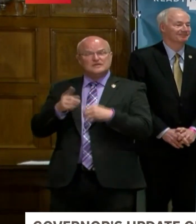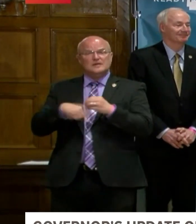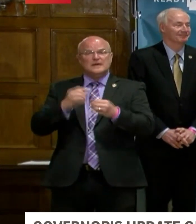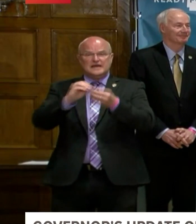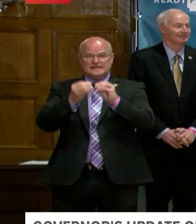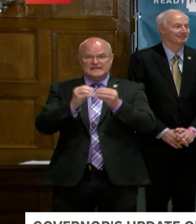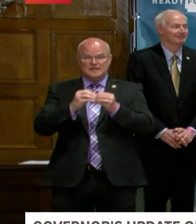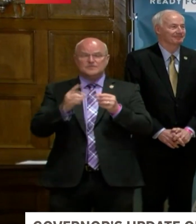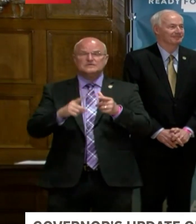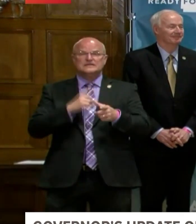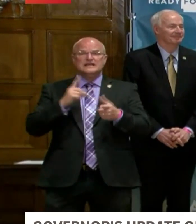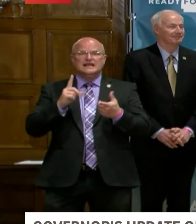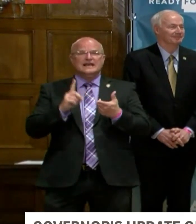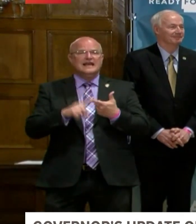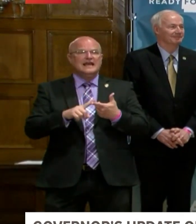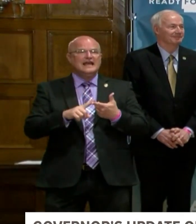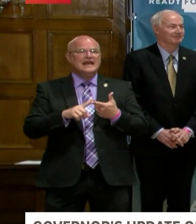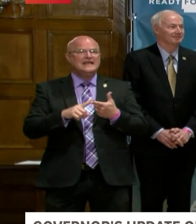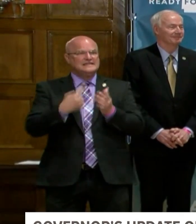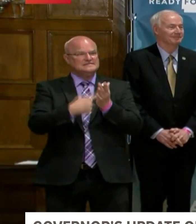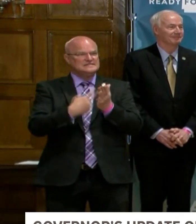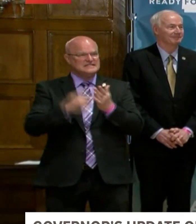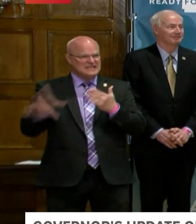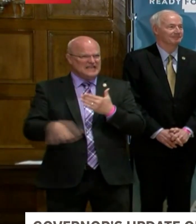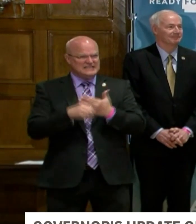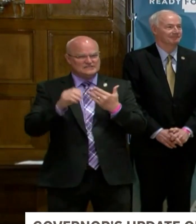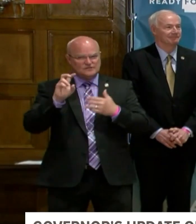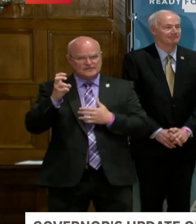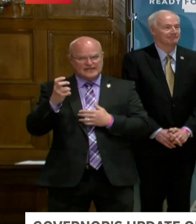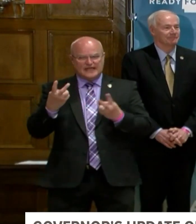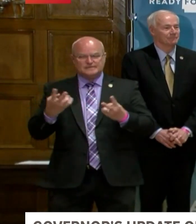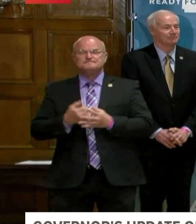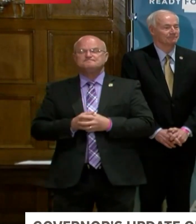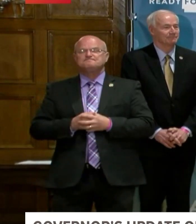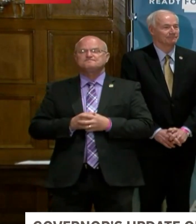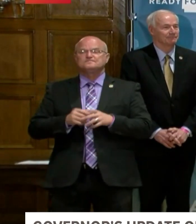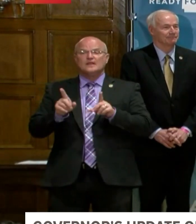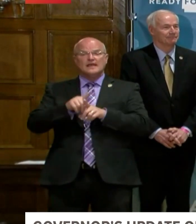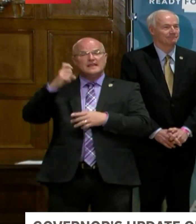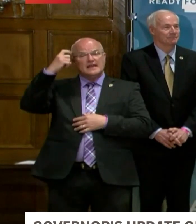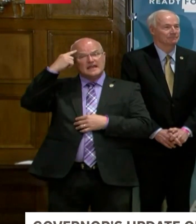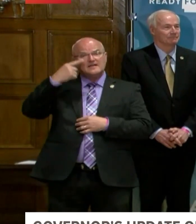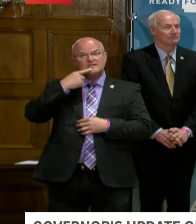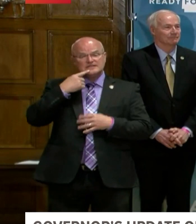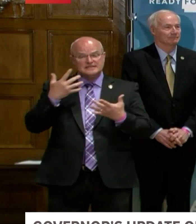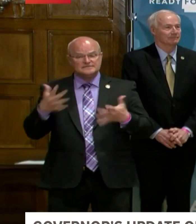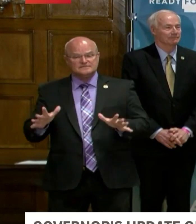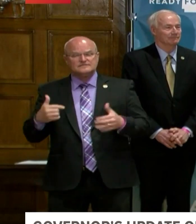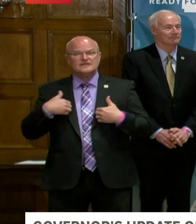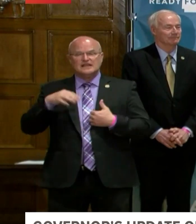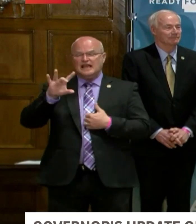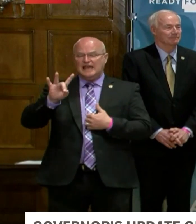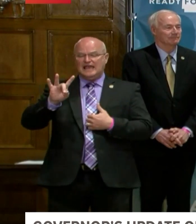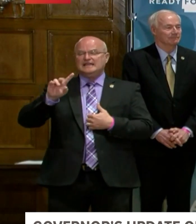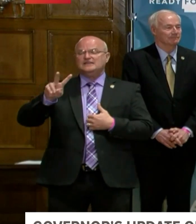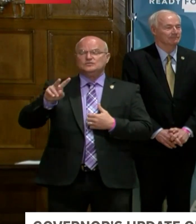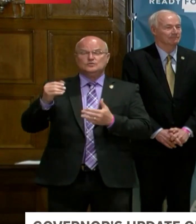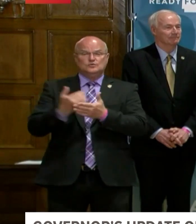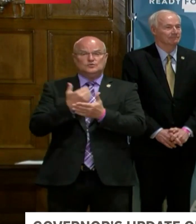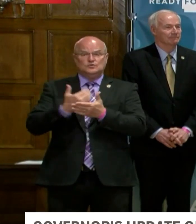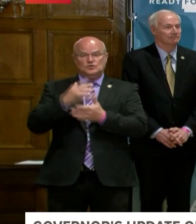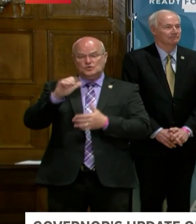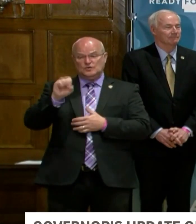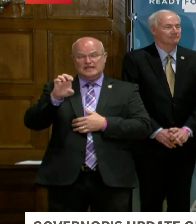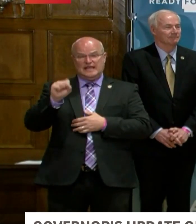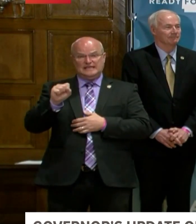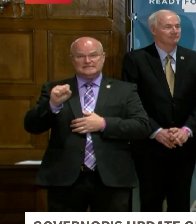our numbers and then discuss an additional item. As the Governor has mentioned, we've had 82 new cases since